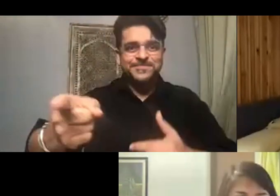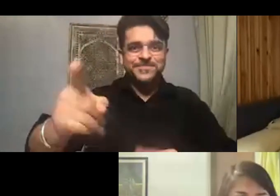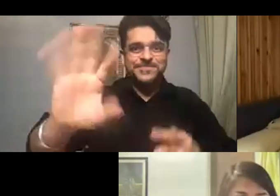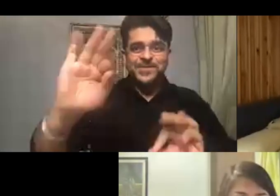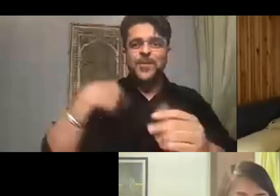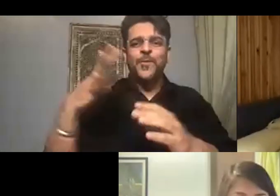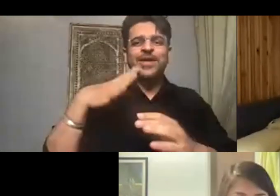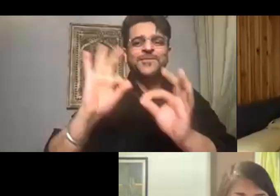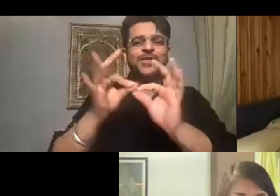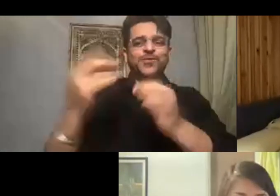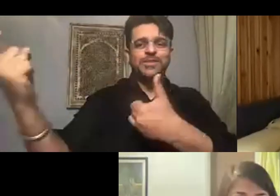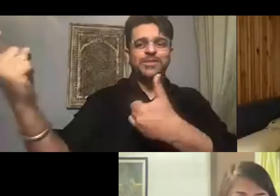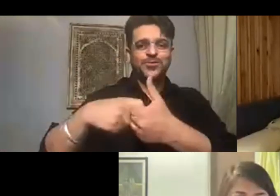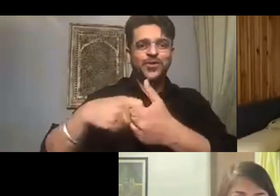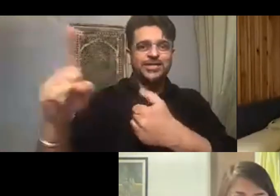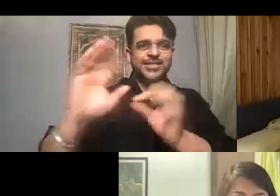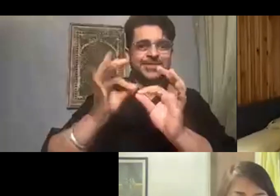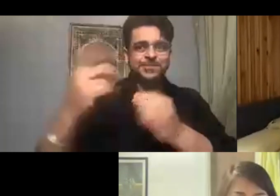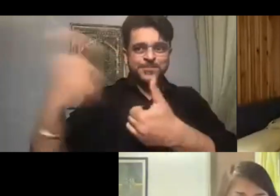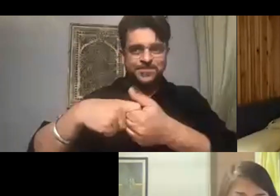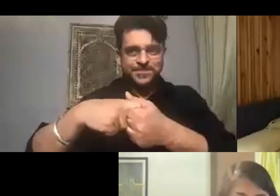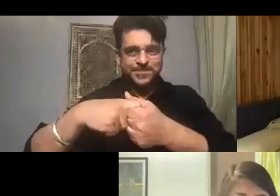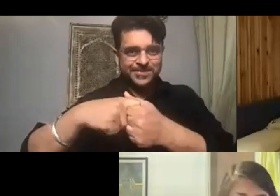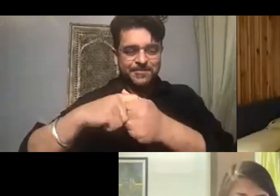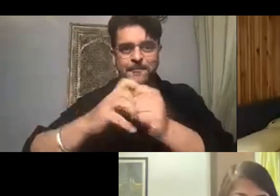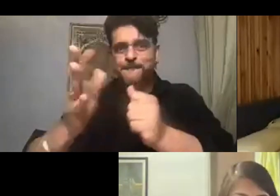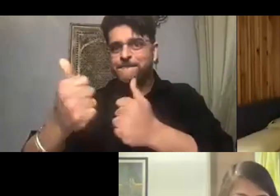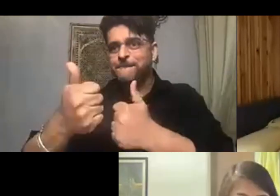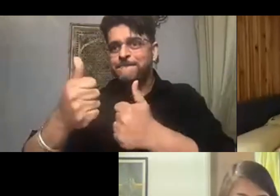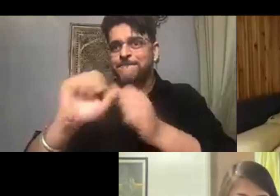Hello, welcome. We'll just wait for the interpreter to join in.